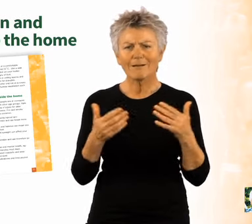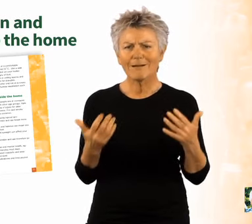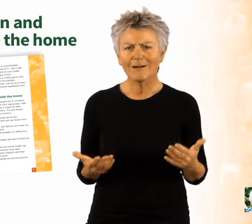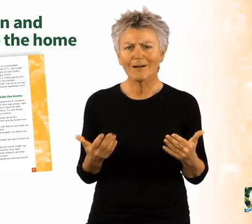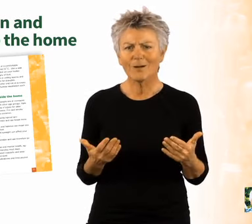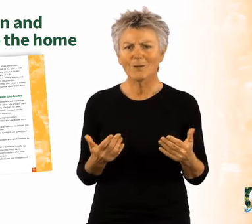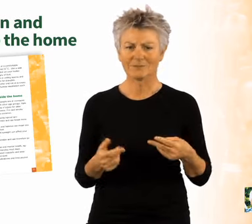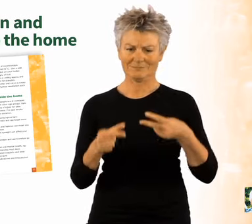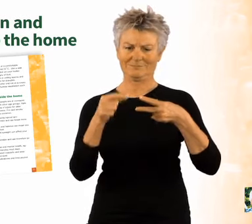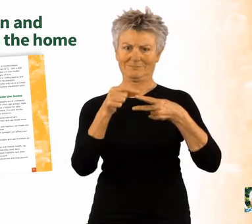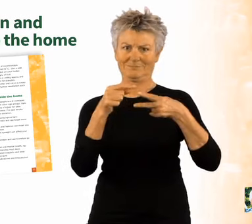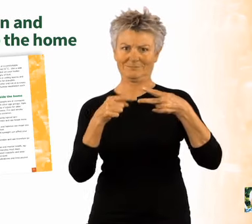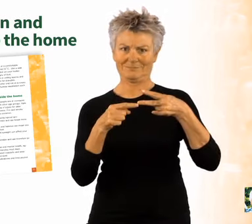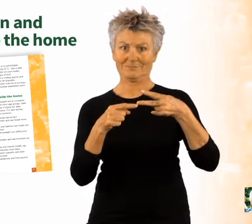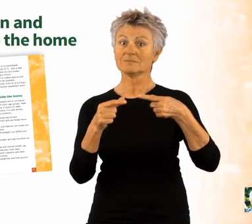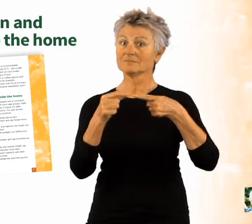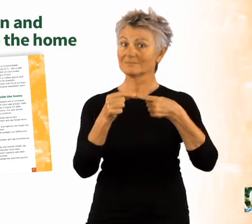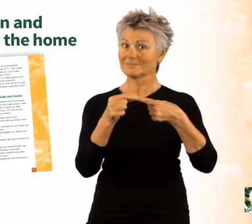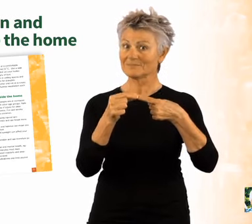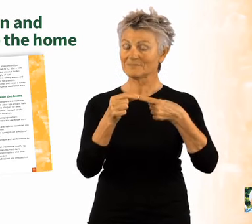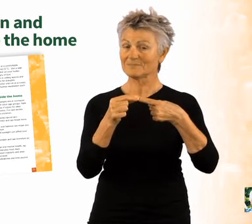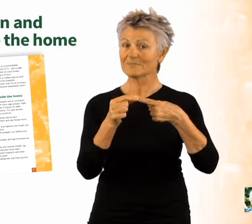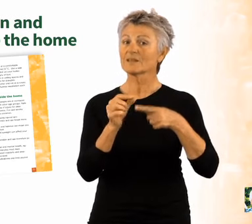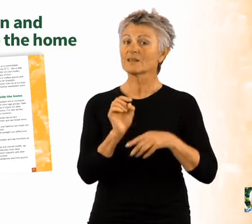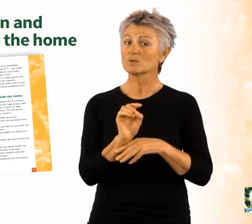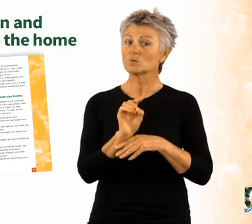maintain good physical and mental health. For example,